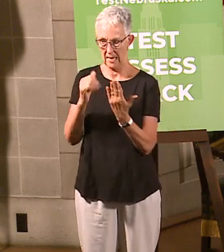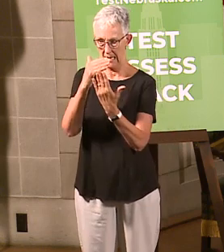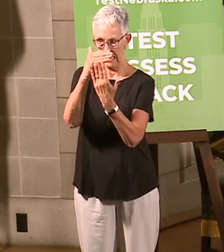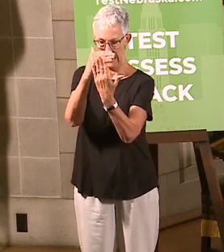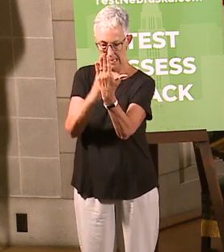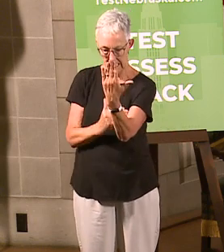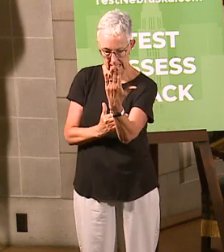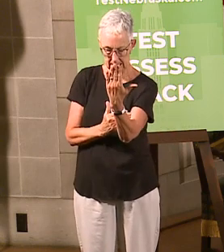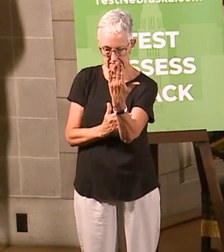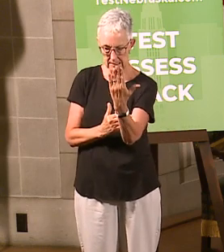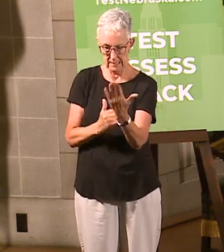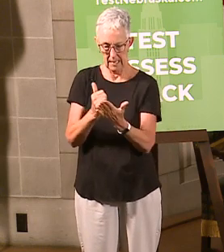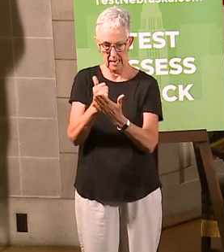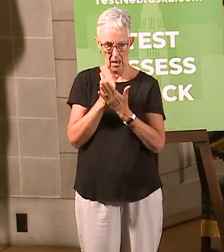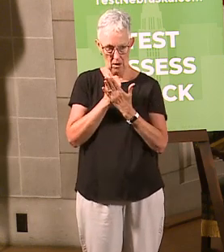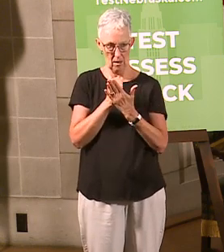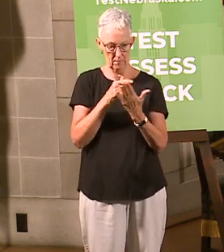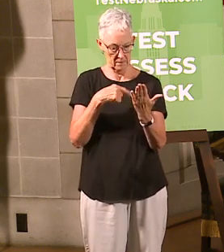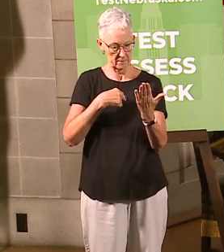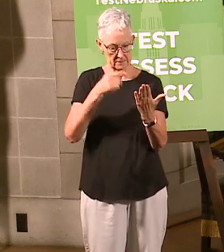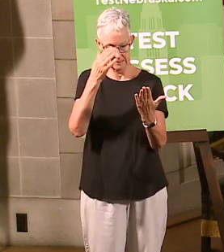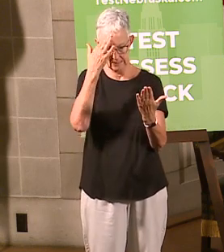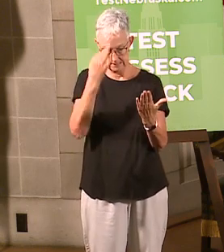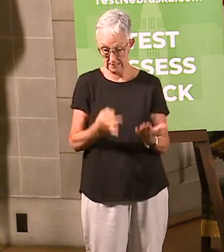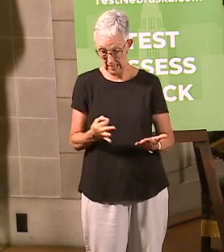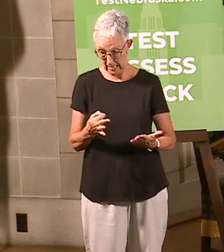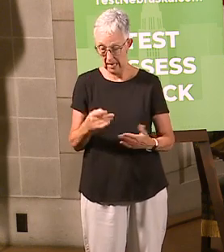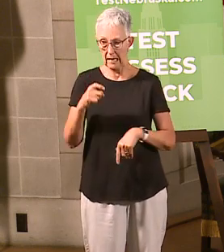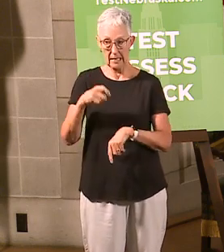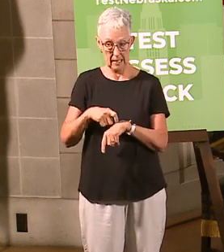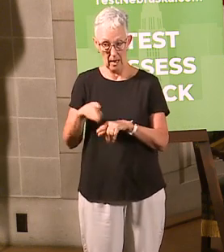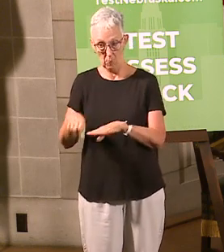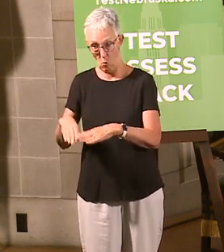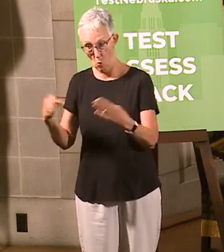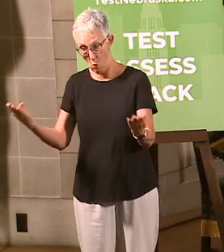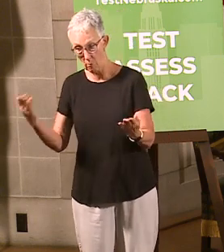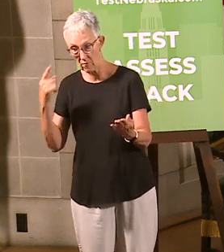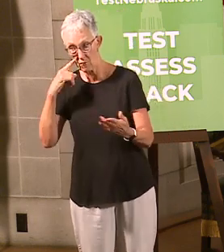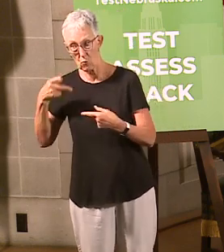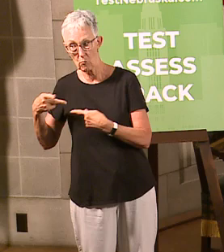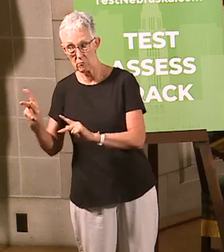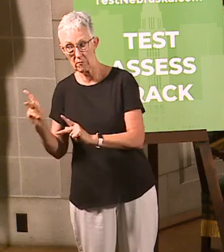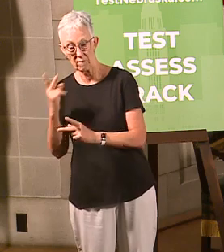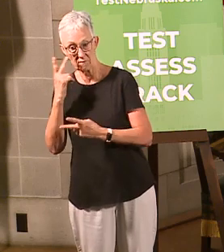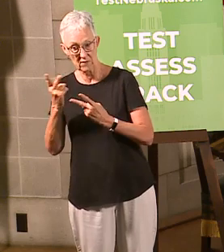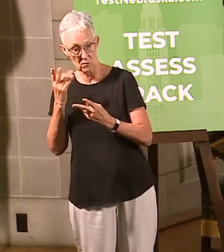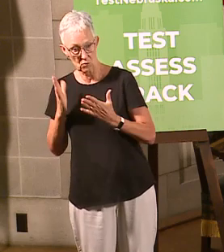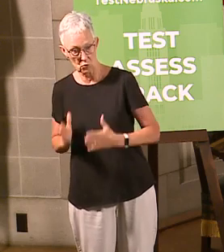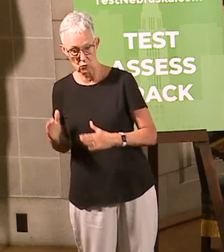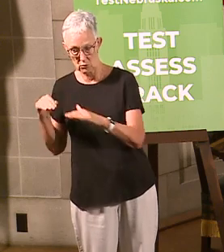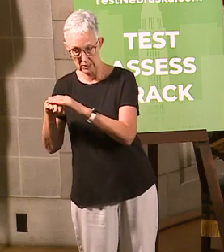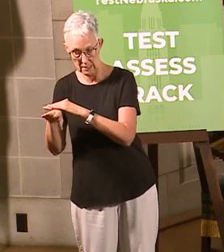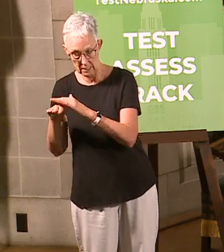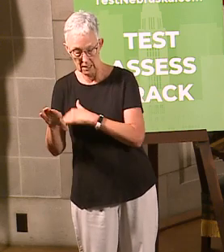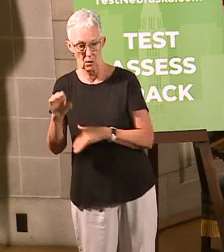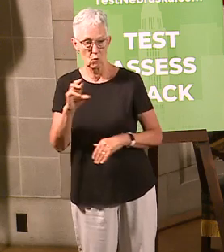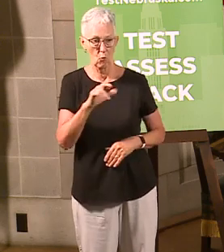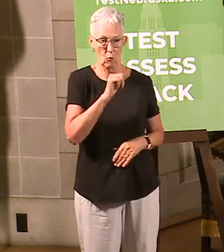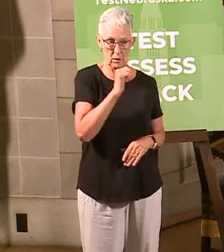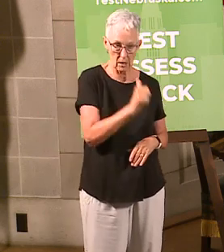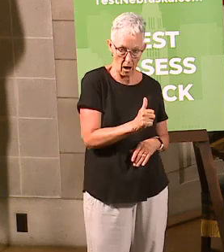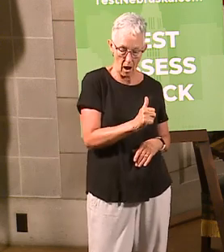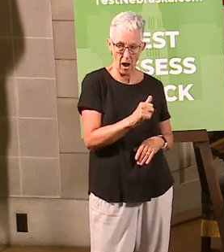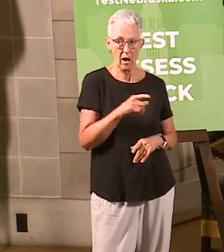determine how they should ease the restrictions in their facilities based off of what's going on in their communities. So the